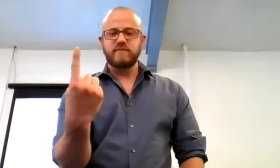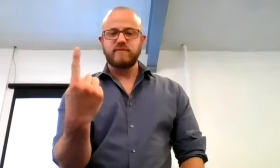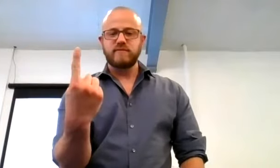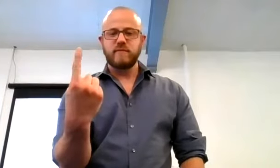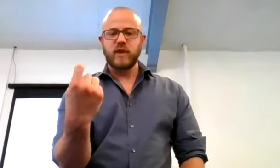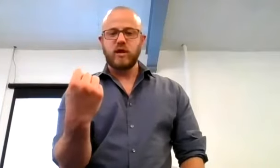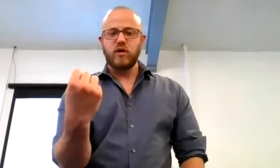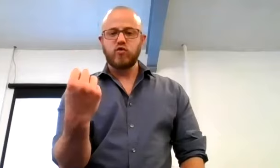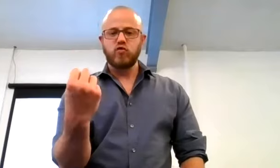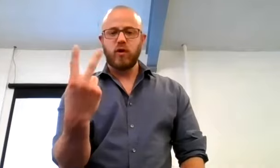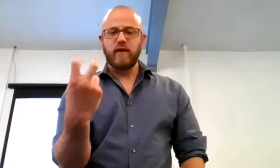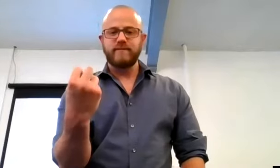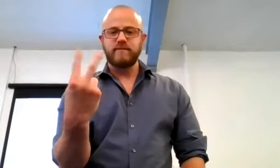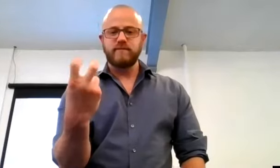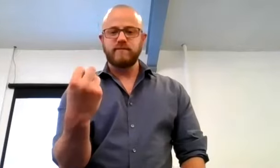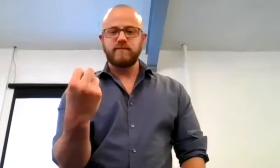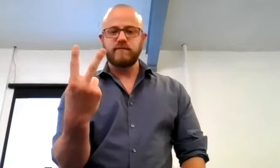11, 12,